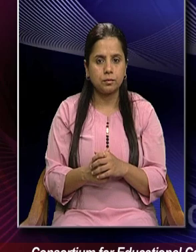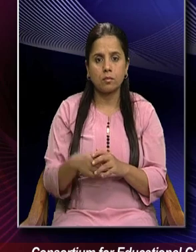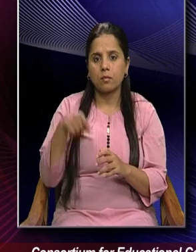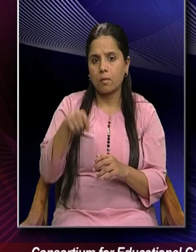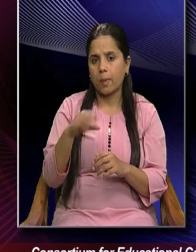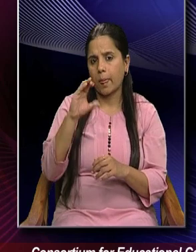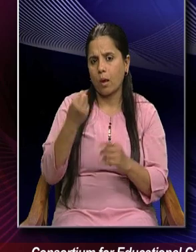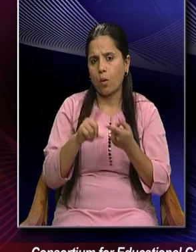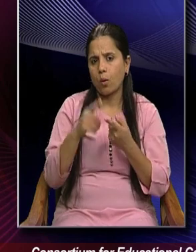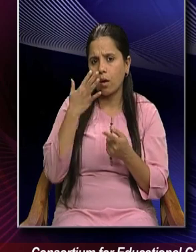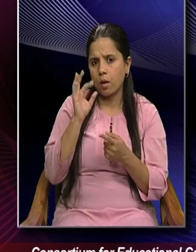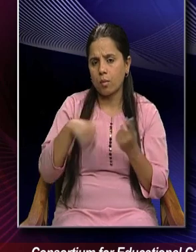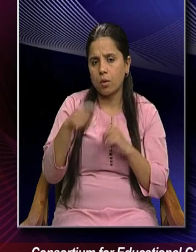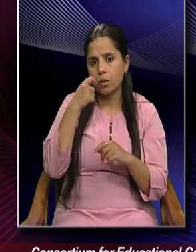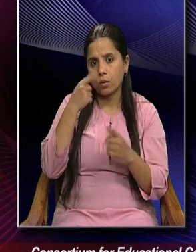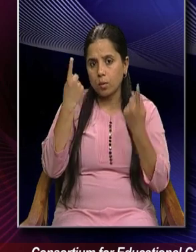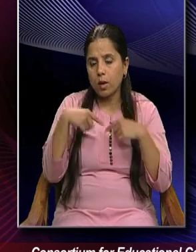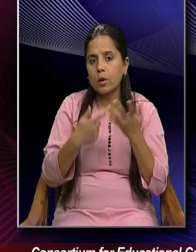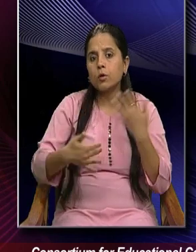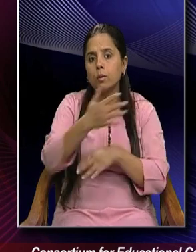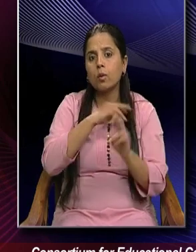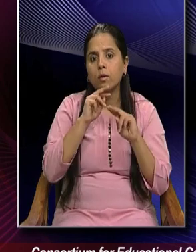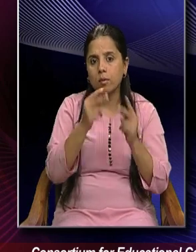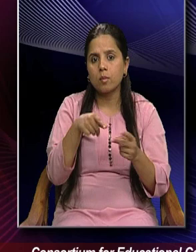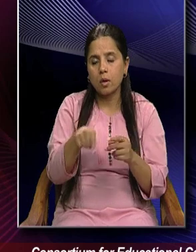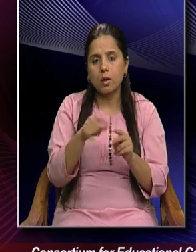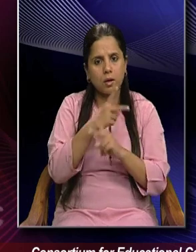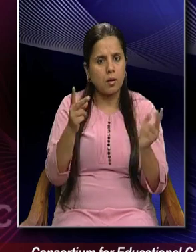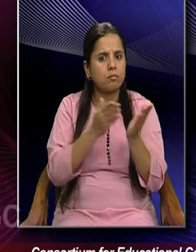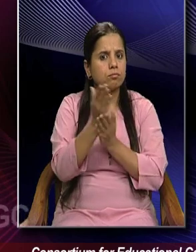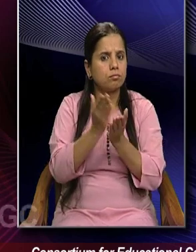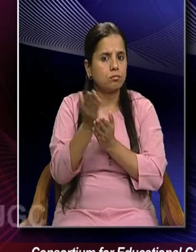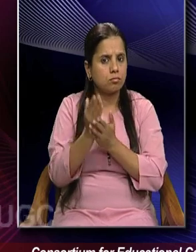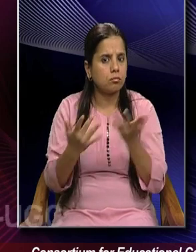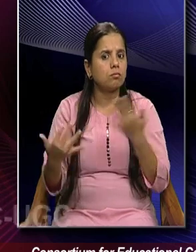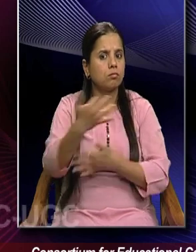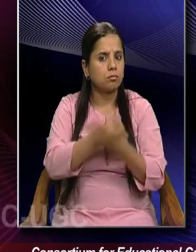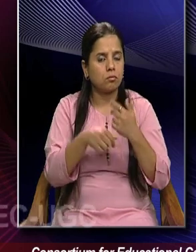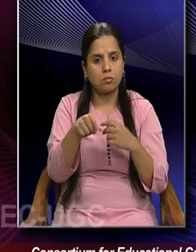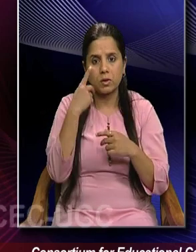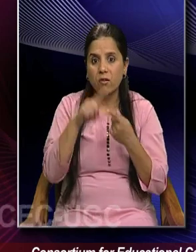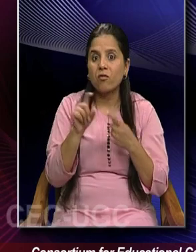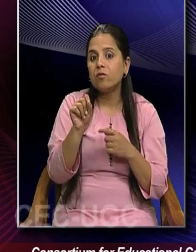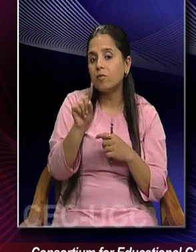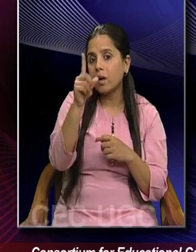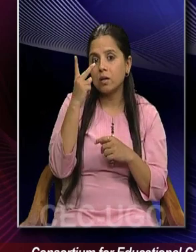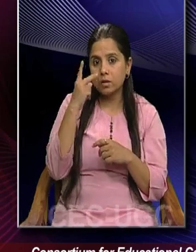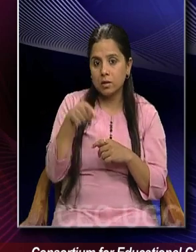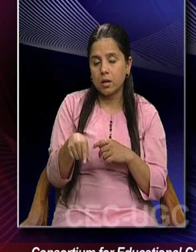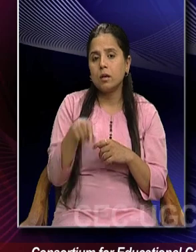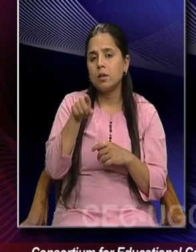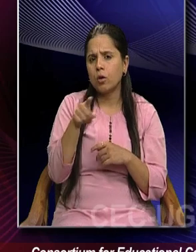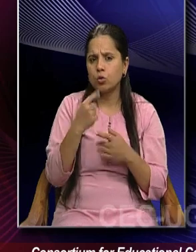Core element of humanitarian reporting, multifaceted coverage. This is the first and